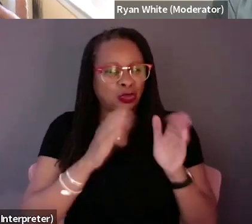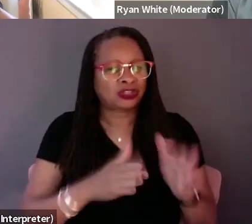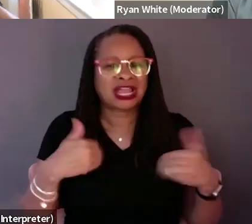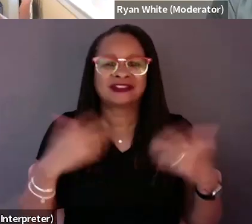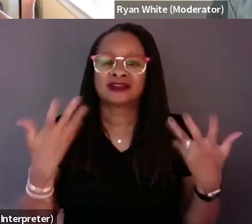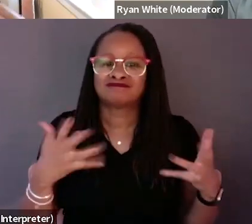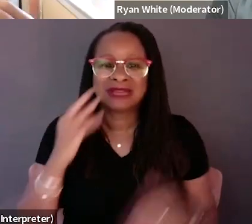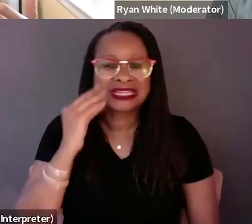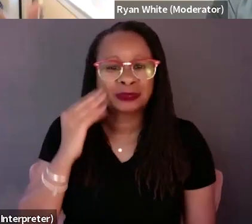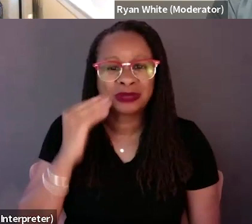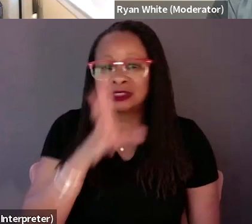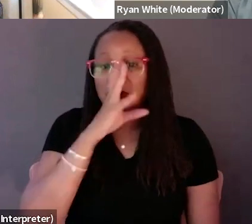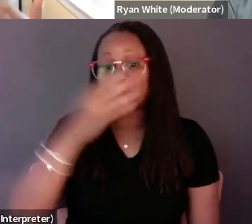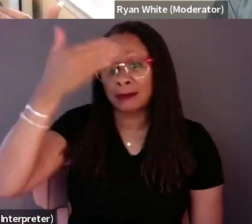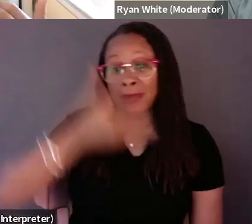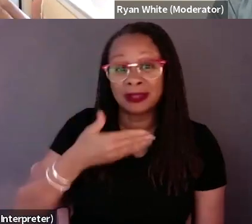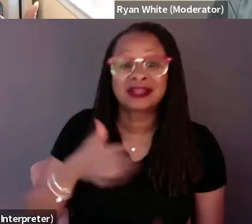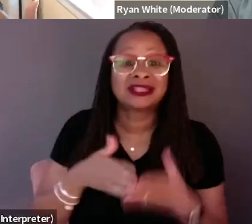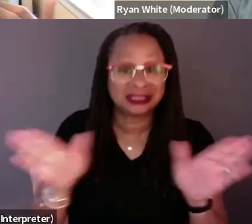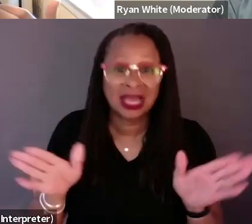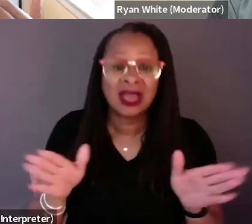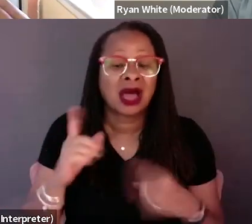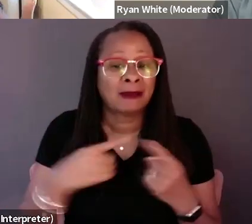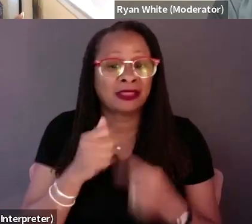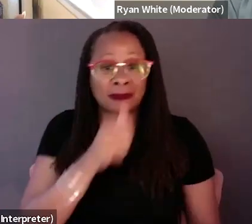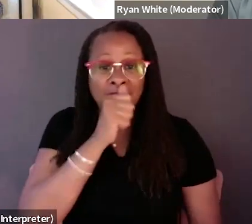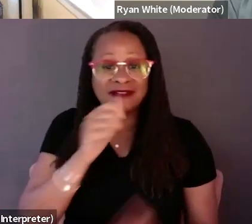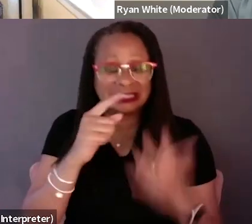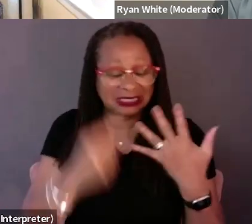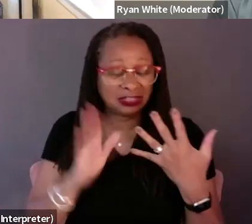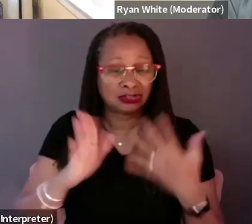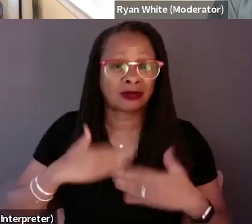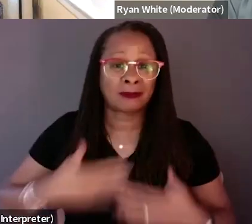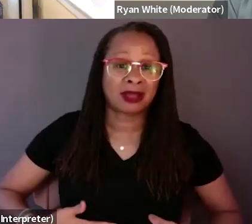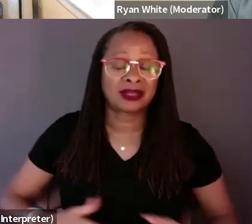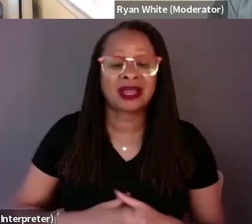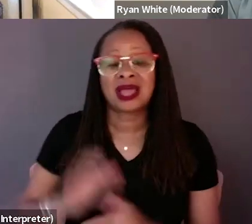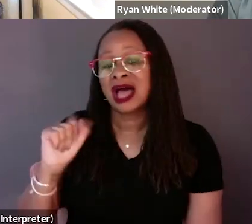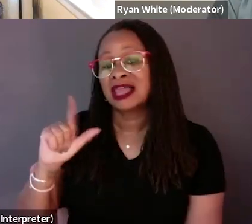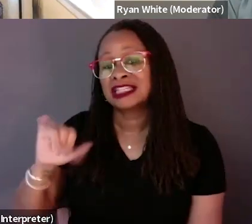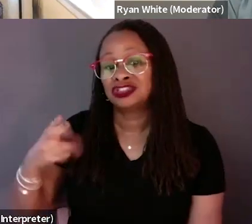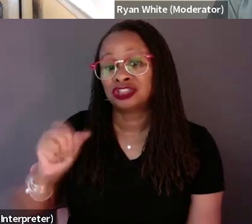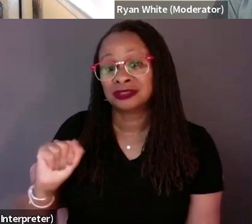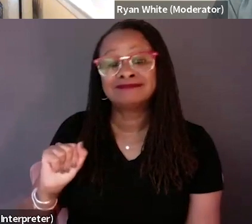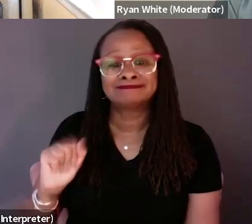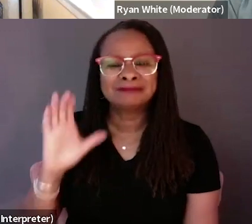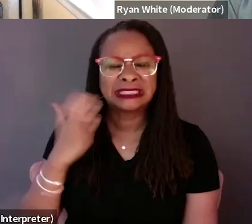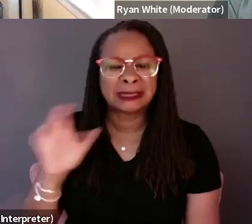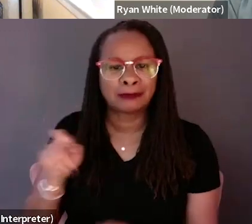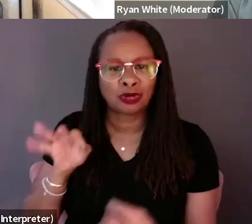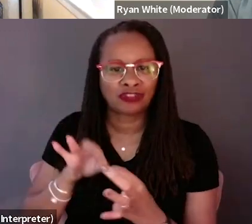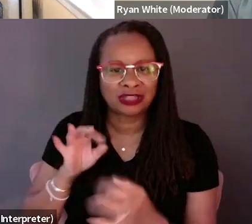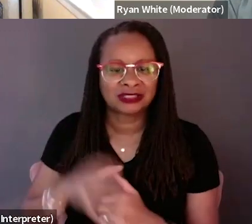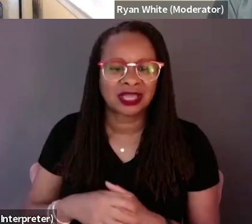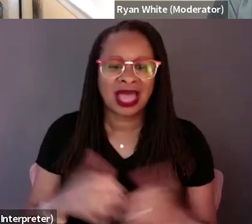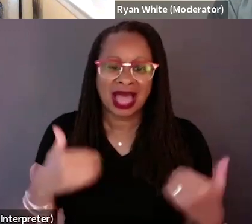had some real experience talking publicly about these private details of their bodies. So Alicia seemed perfect for that. I